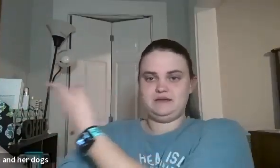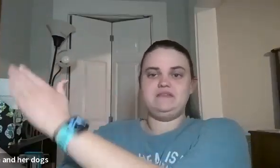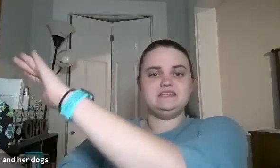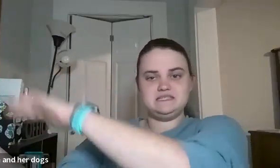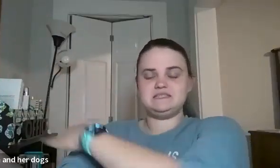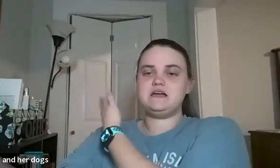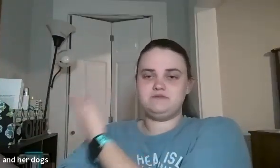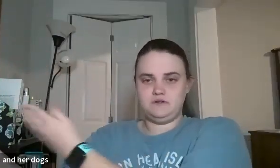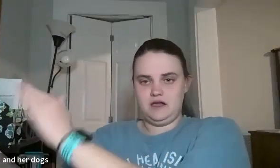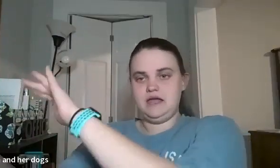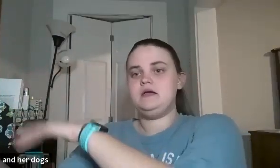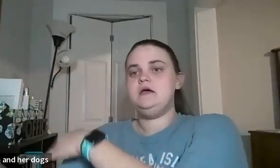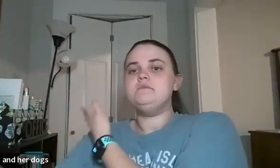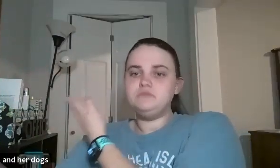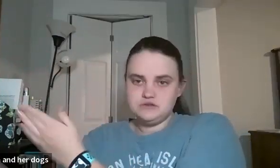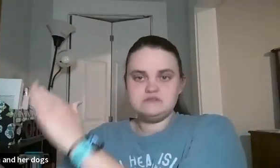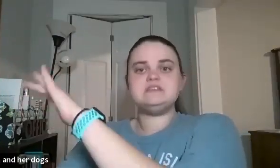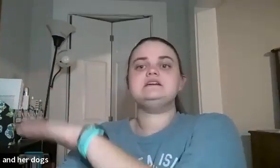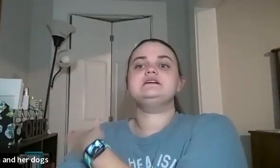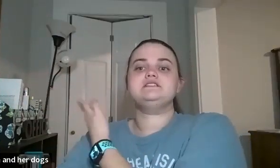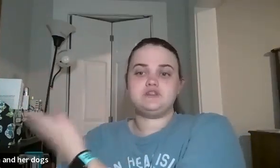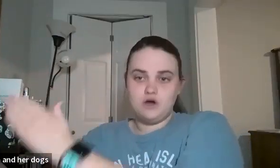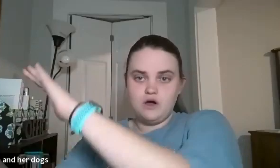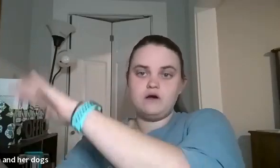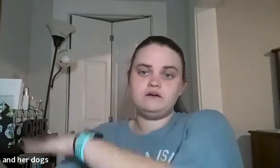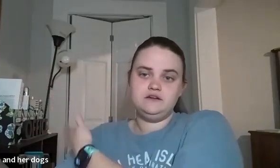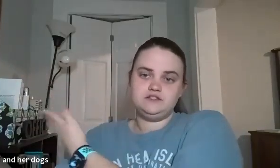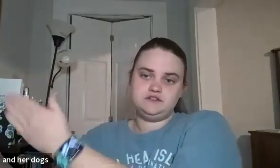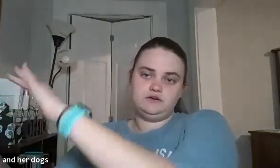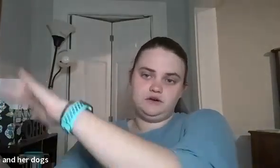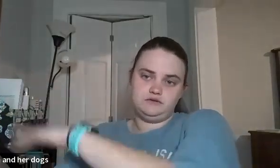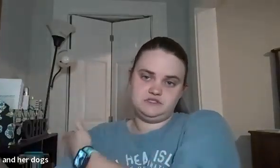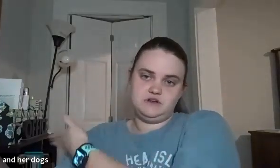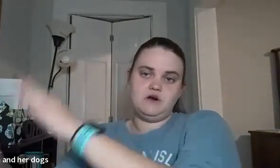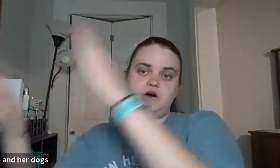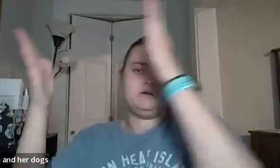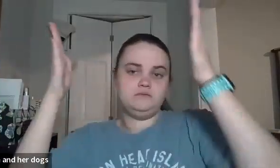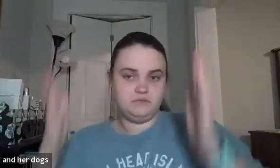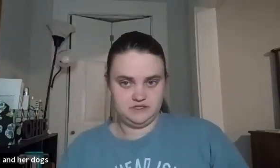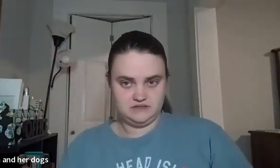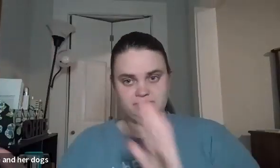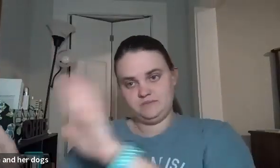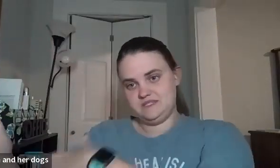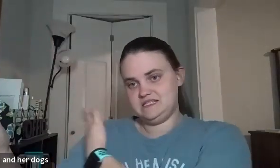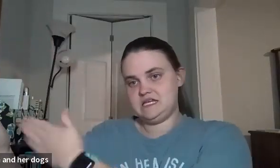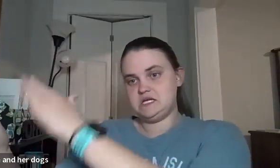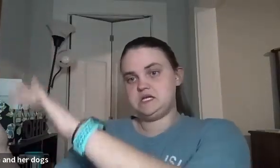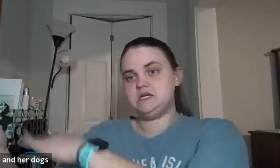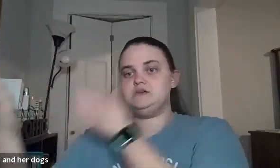and this is the sign for like music, song. So you'll go song, person,